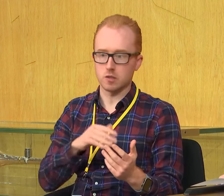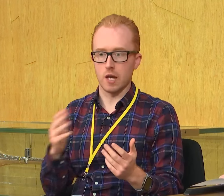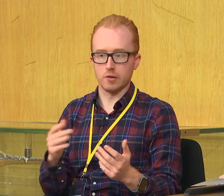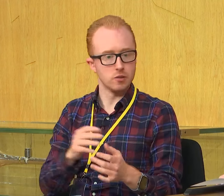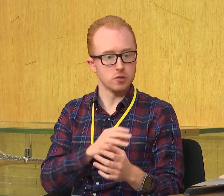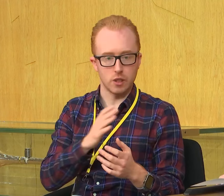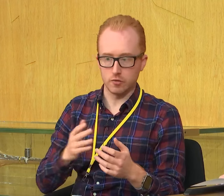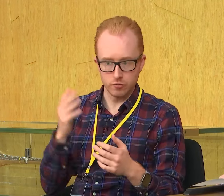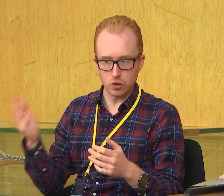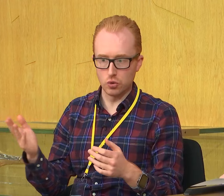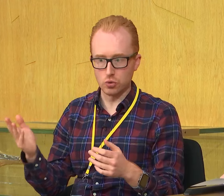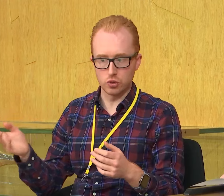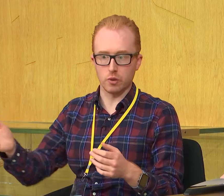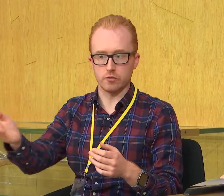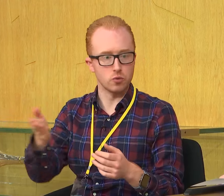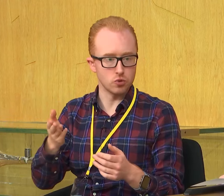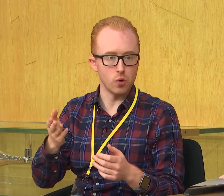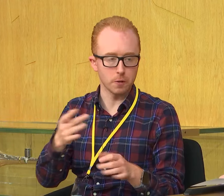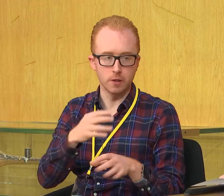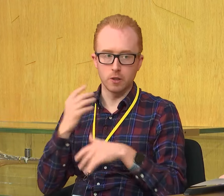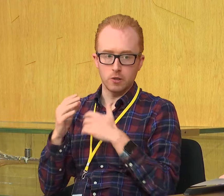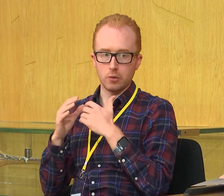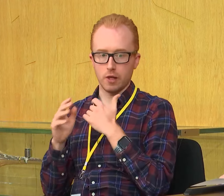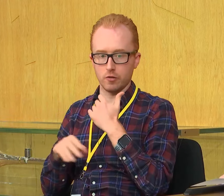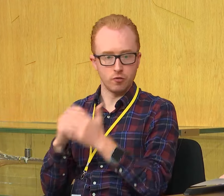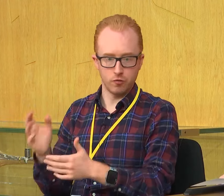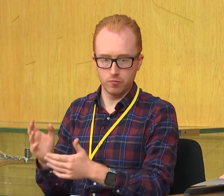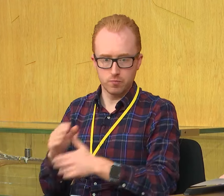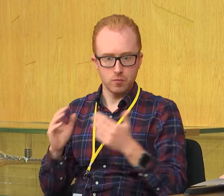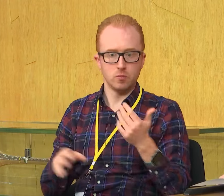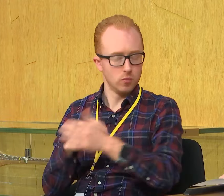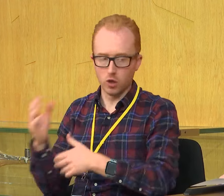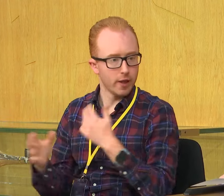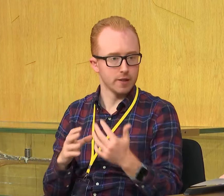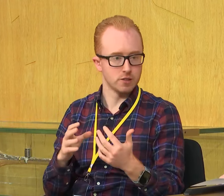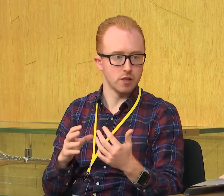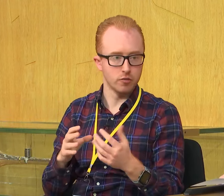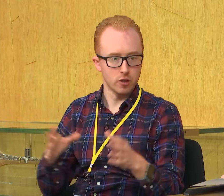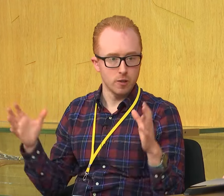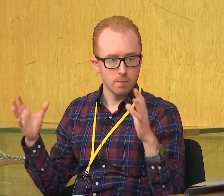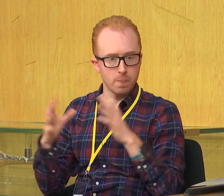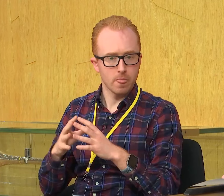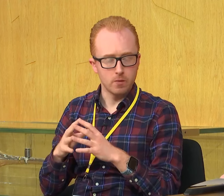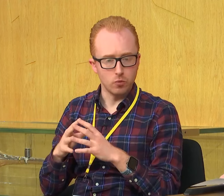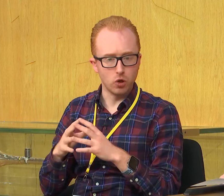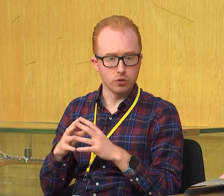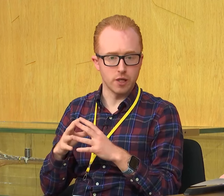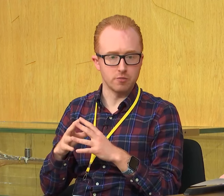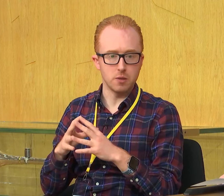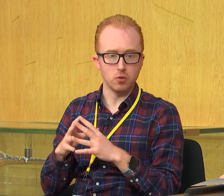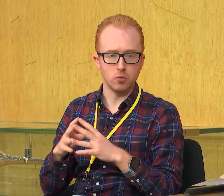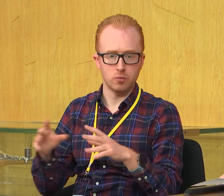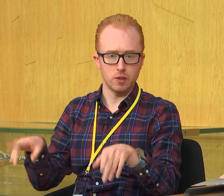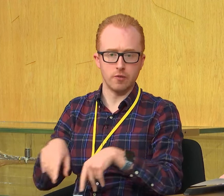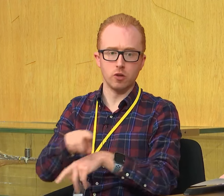parents, carers, you have schools, you have social work, you have all that kind of stuff. All those